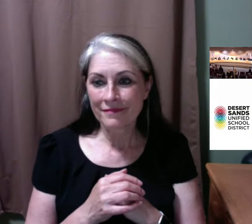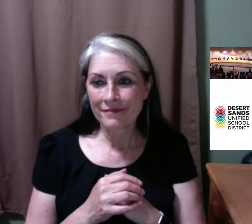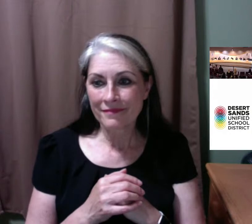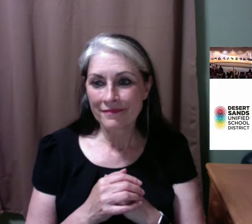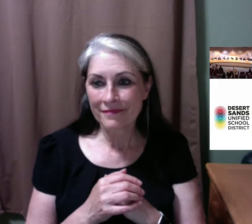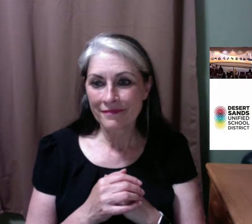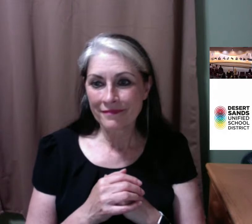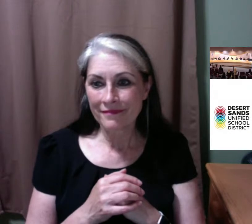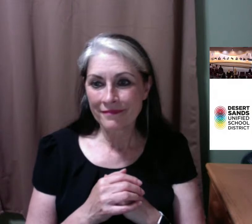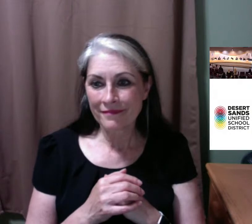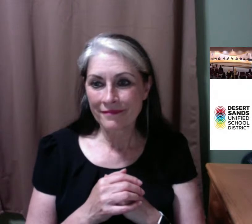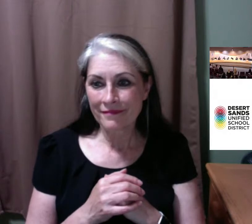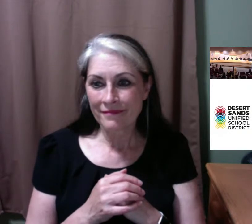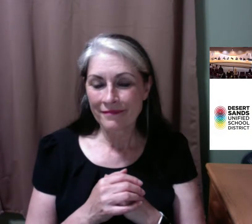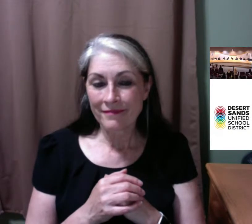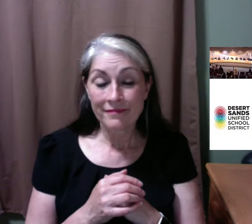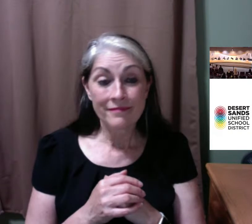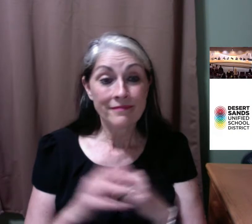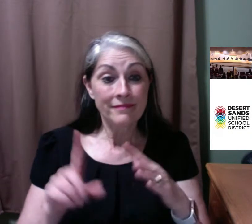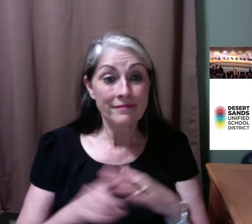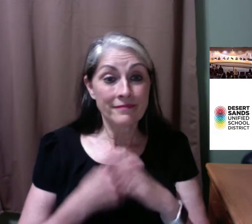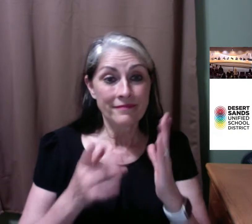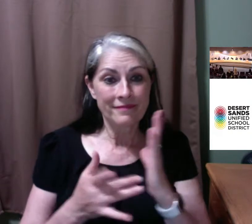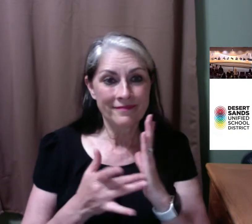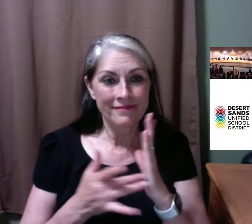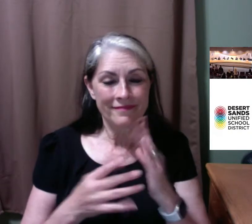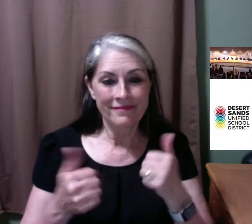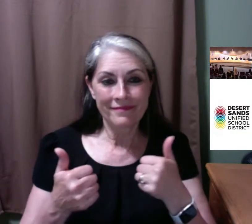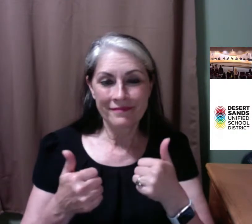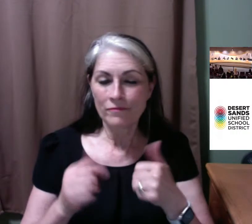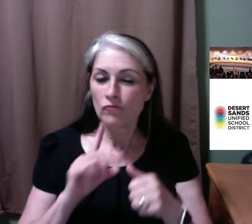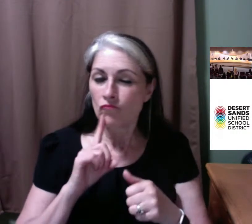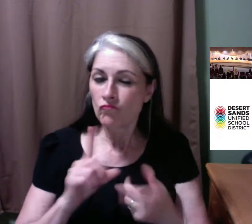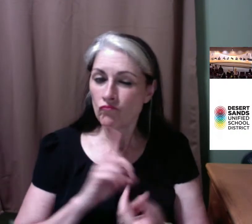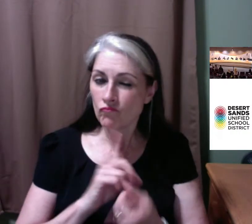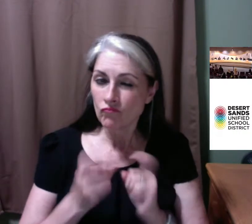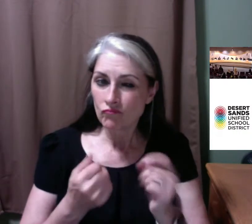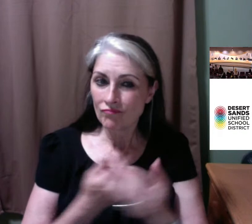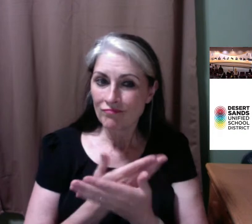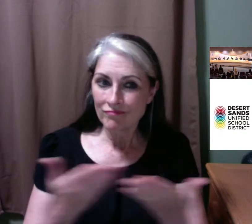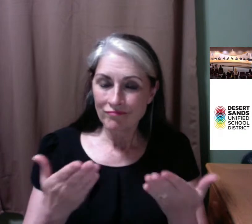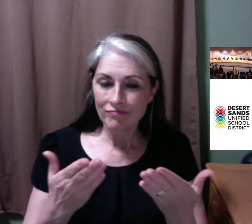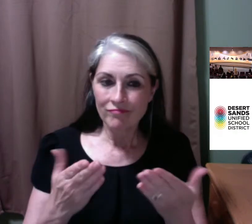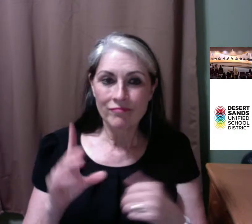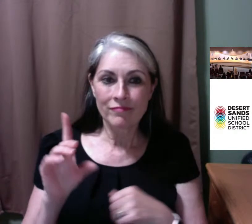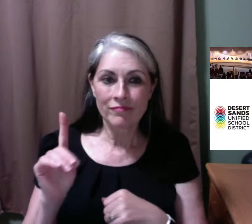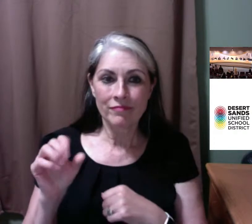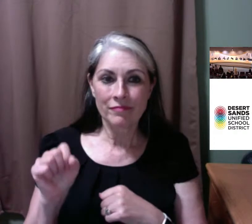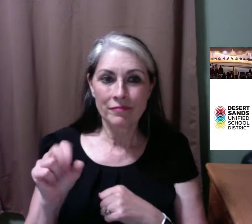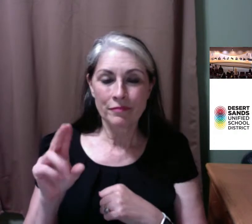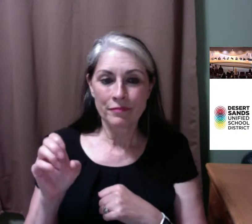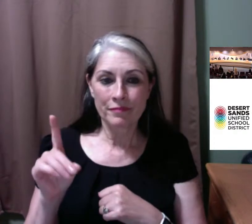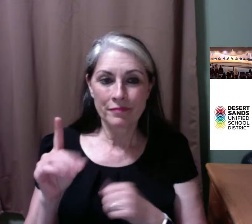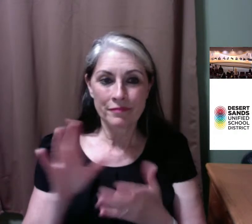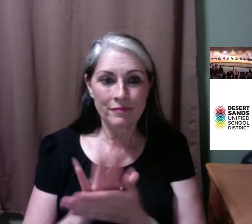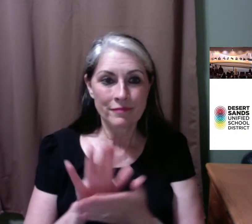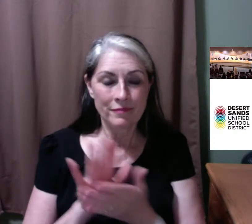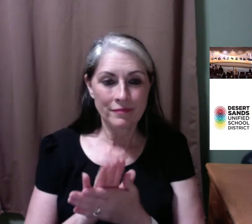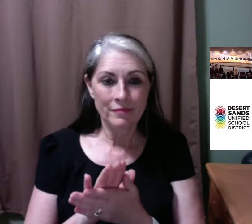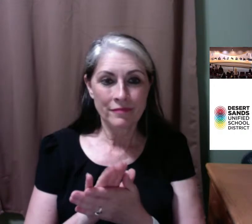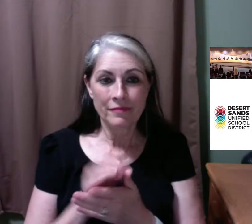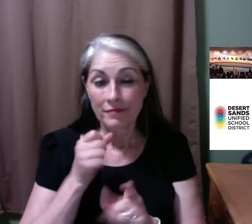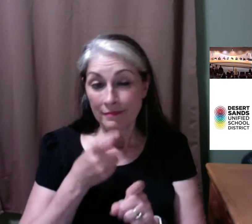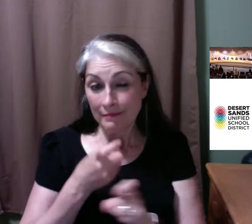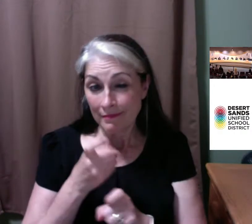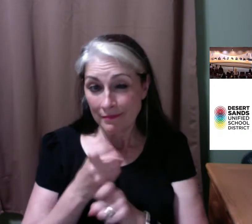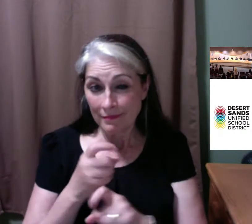say when I started, I was going to say technology is a game changer with DSUSD schools. And then I was going to say, no pun intended, but